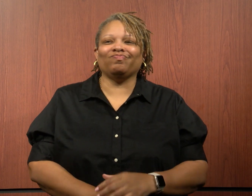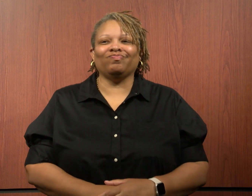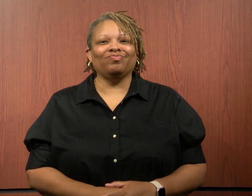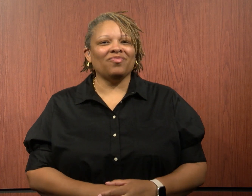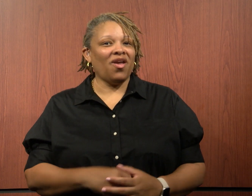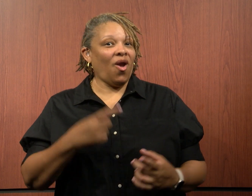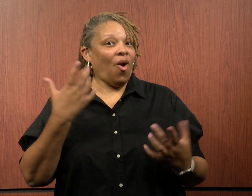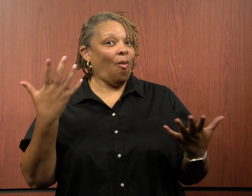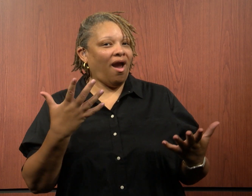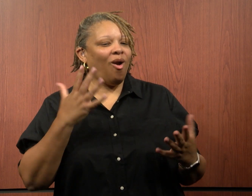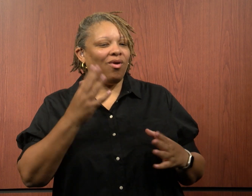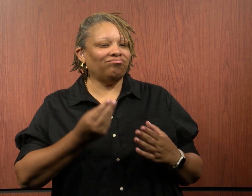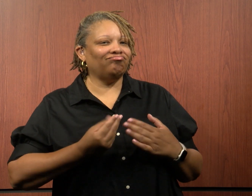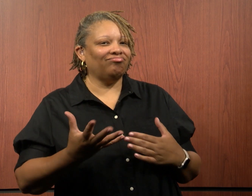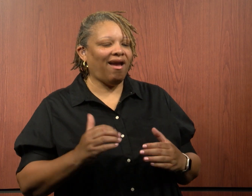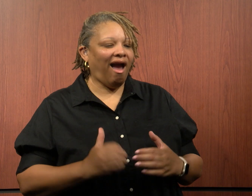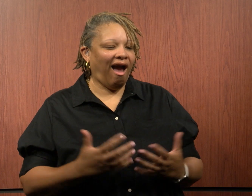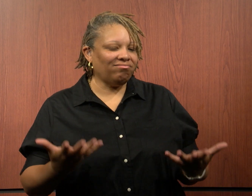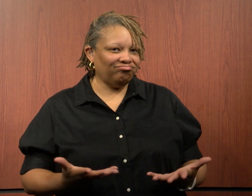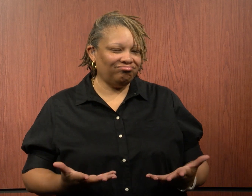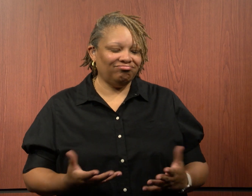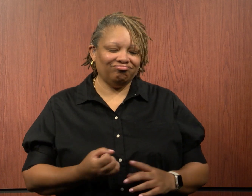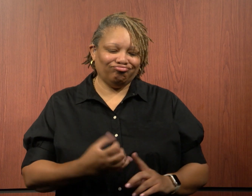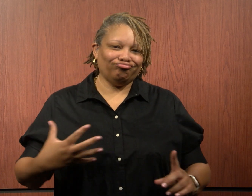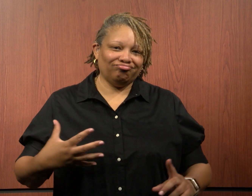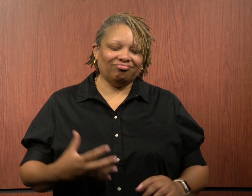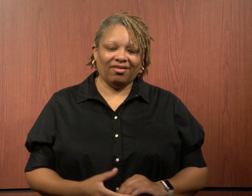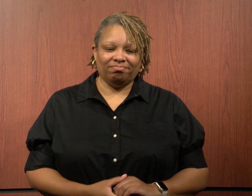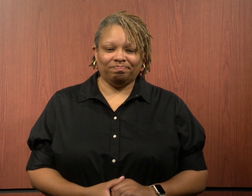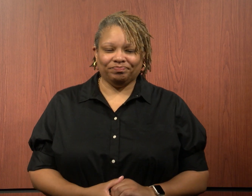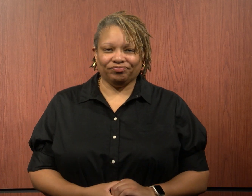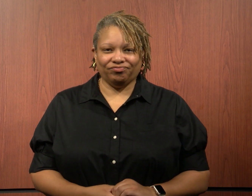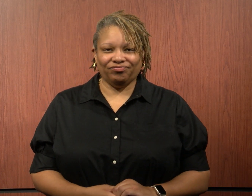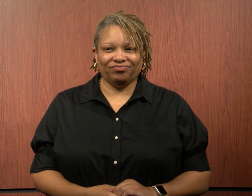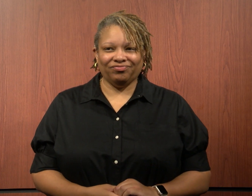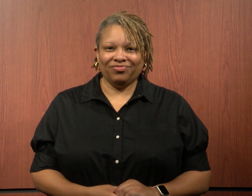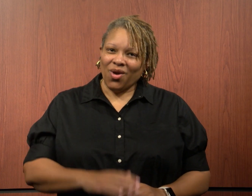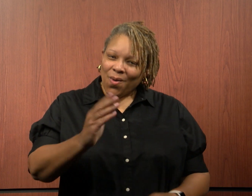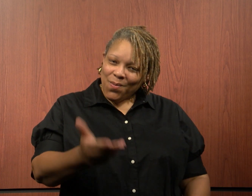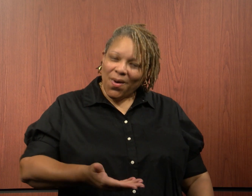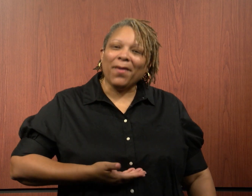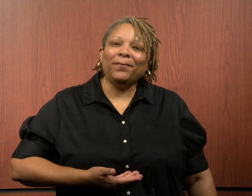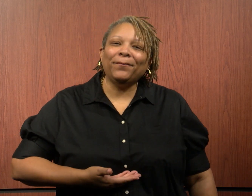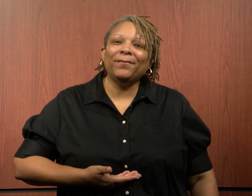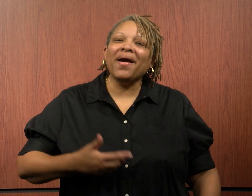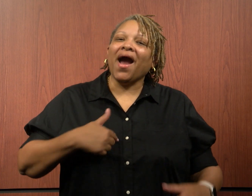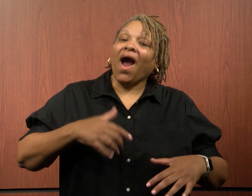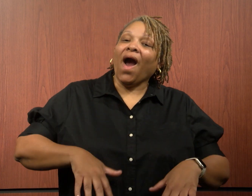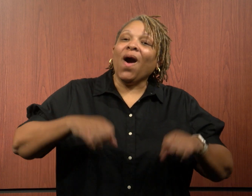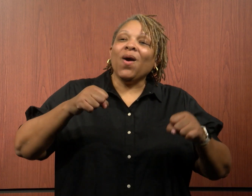Basics Podcast, where we'll answer those questions and more. Well, welcome everyone. I'm